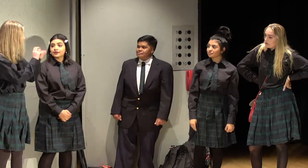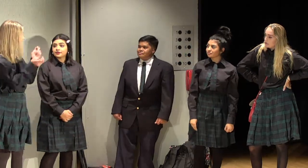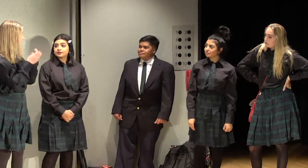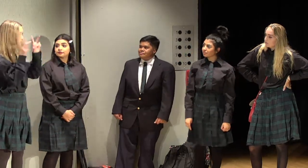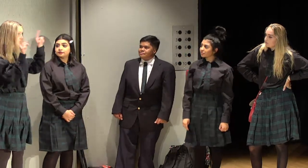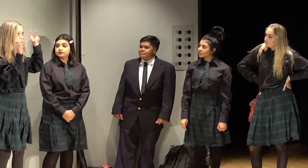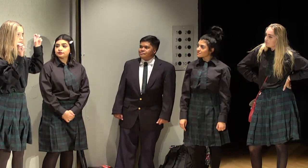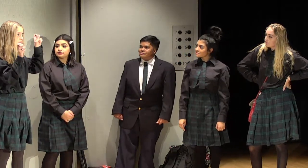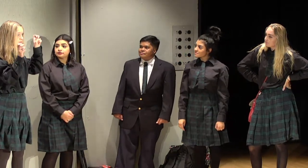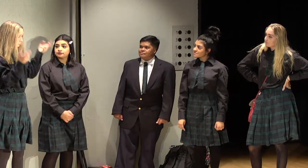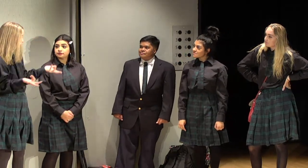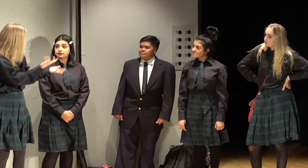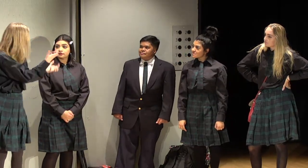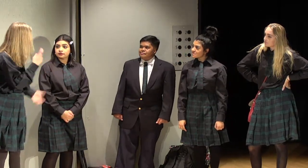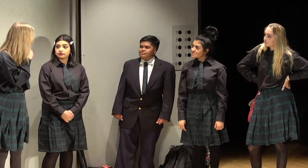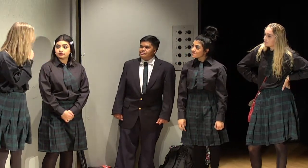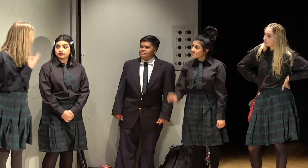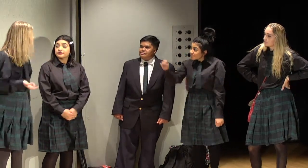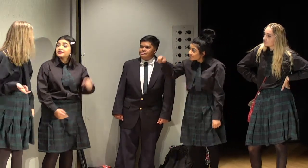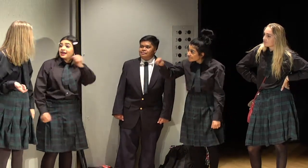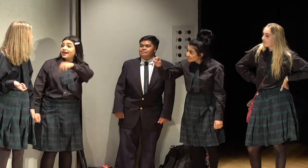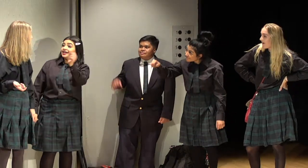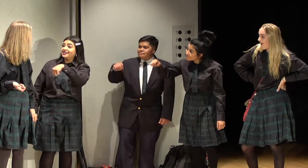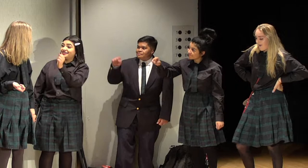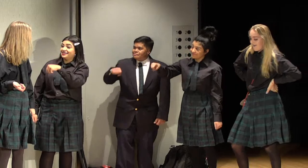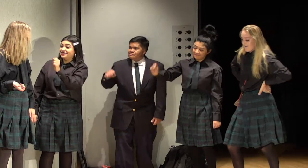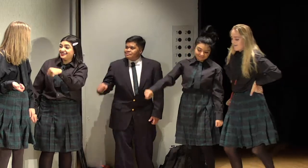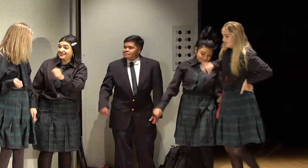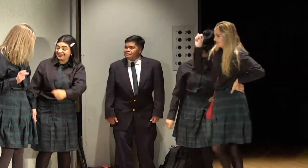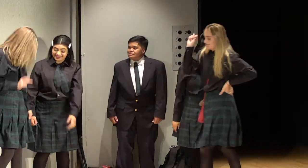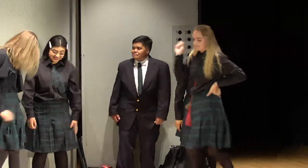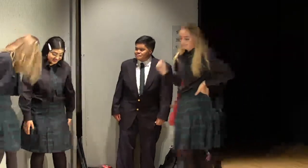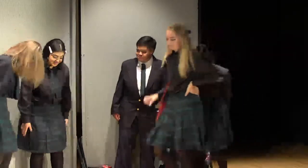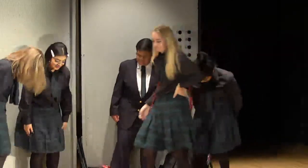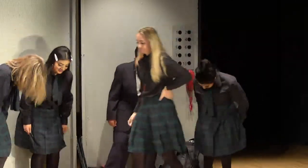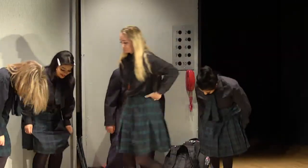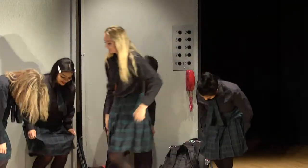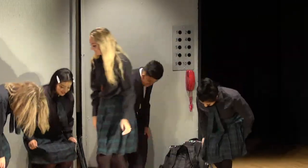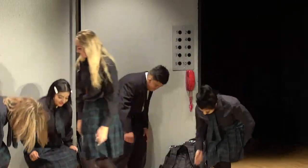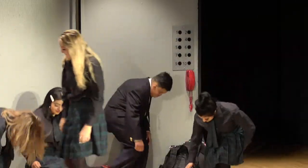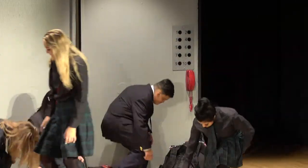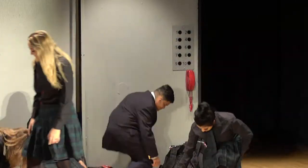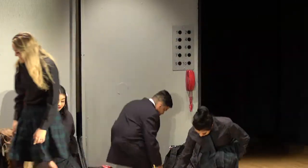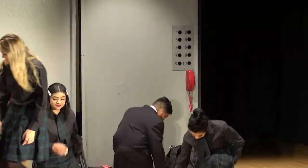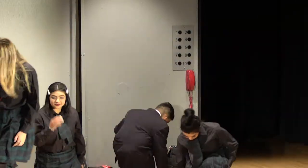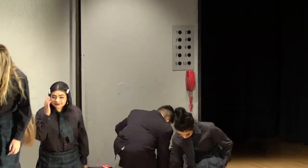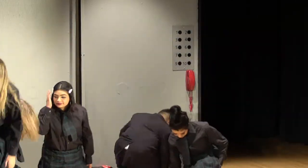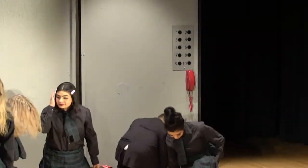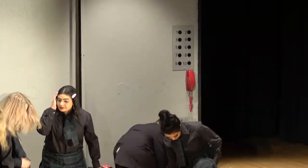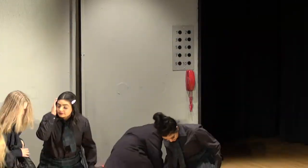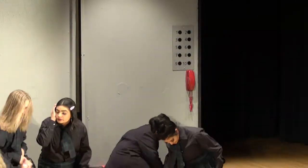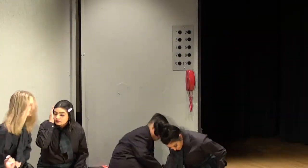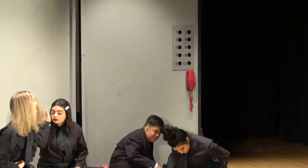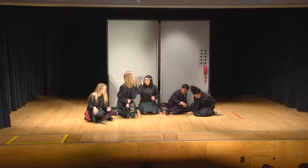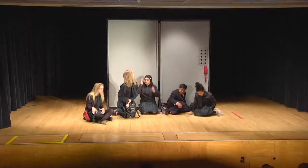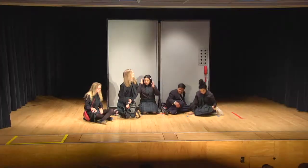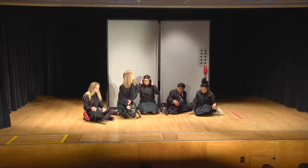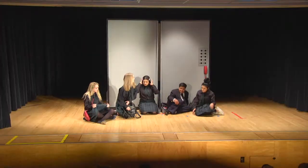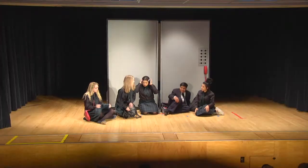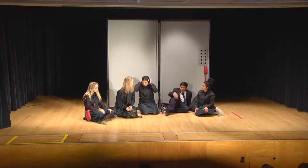No, I want to change the subject. Yeah, nice way to change the subject. How about anybody want some candy? Everyone sits down. Lindsay